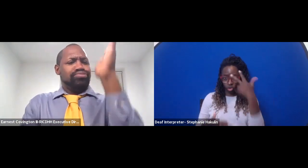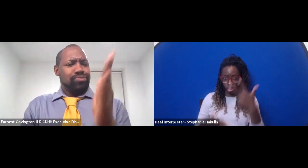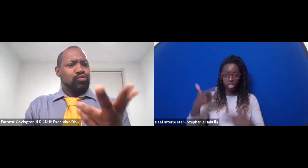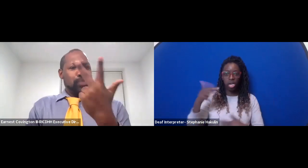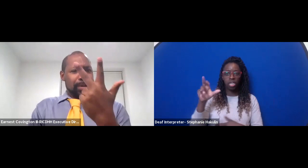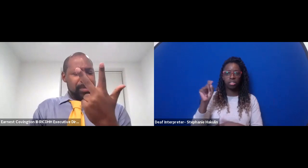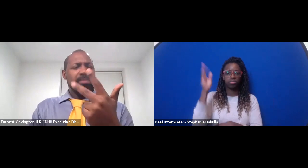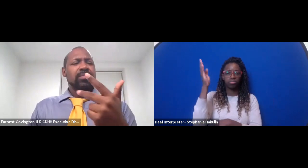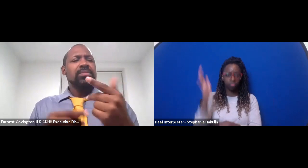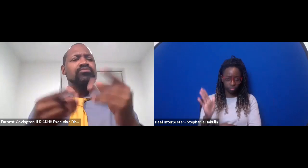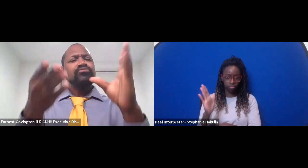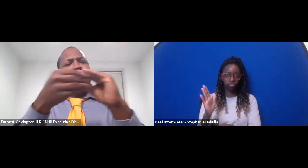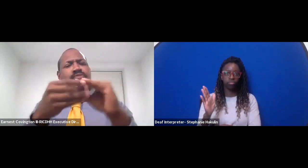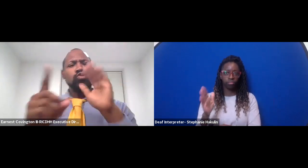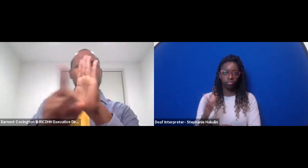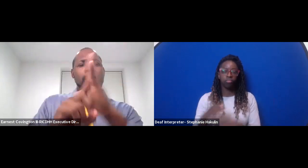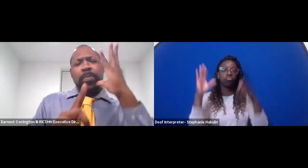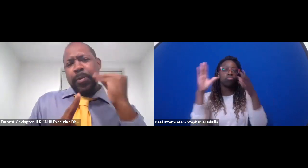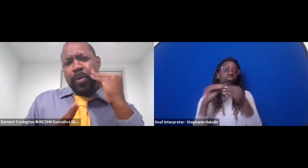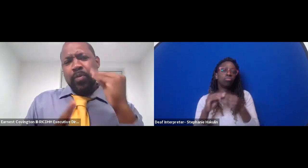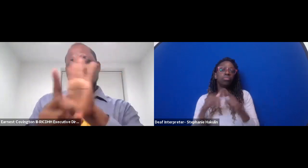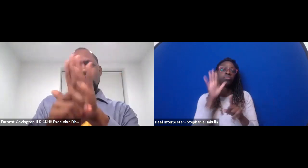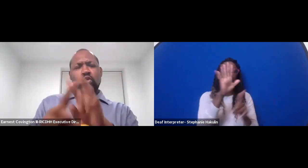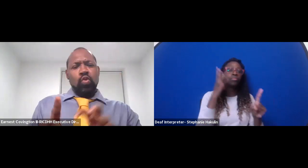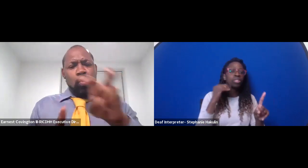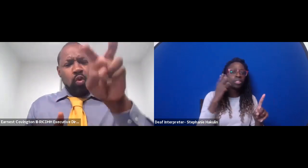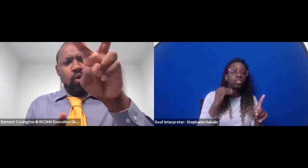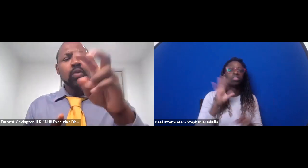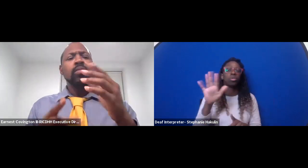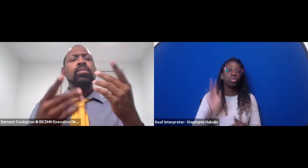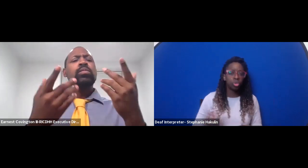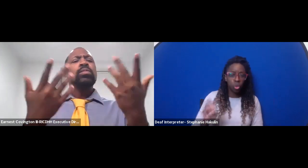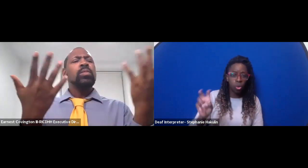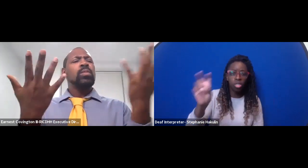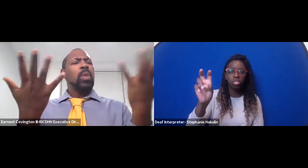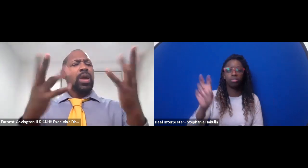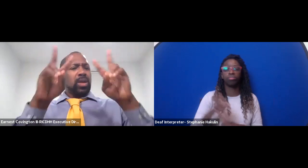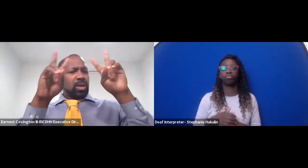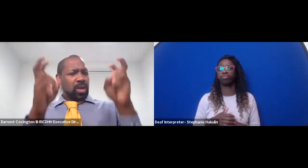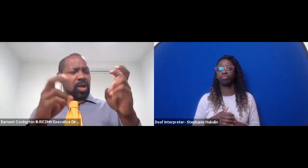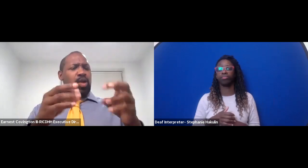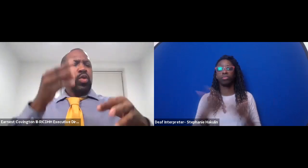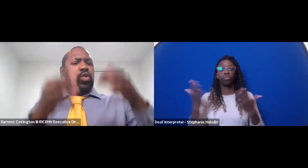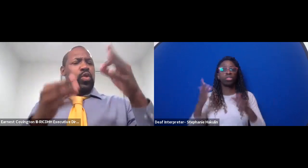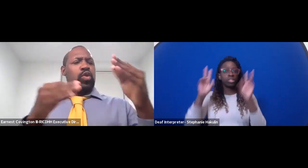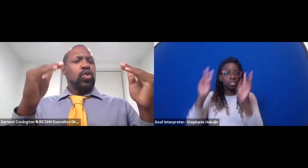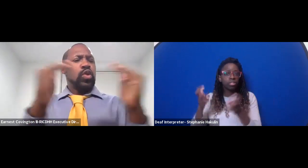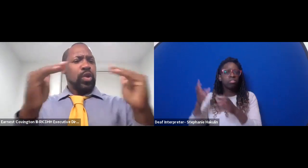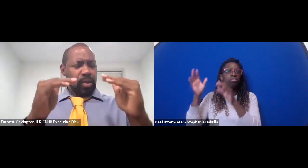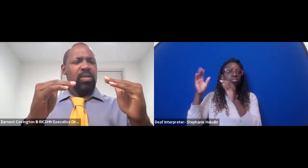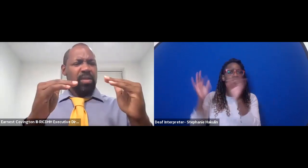presenter, it looks like we have 3 more. We want to, again, hear your experience.